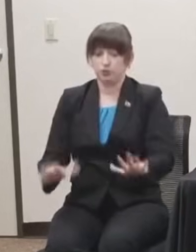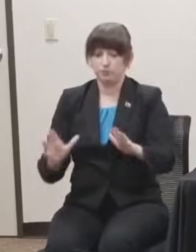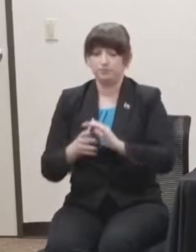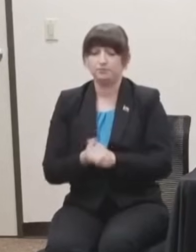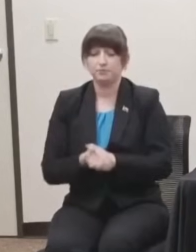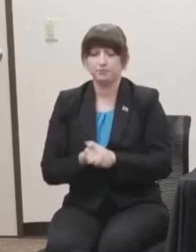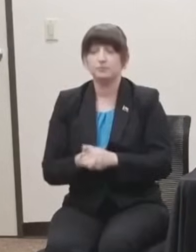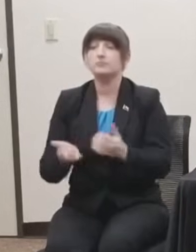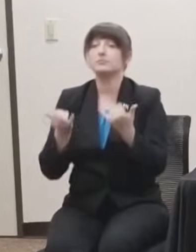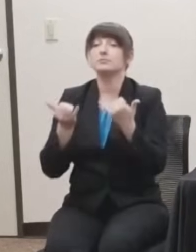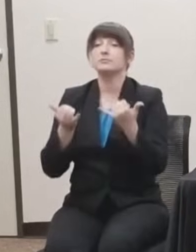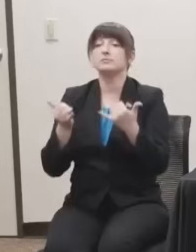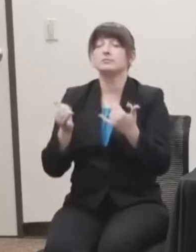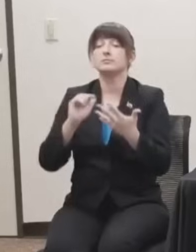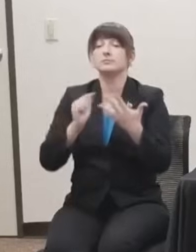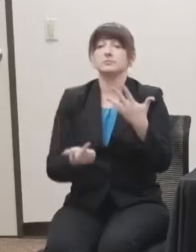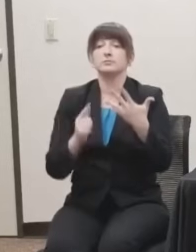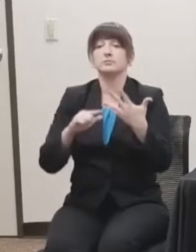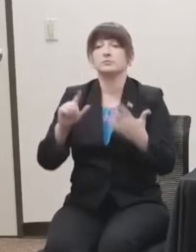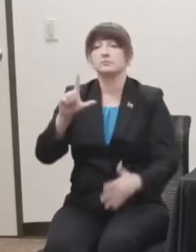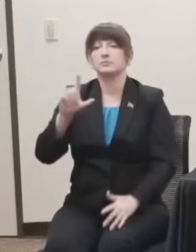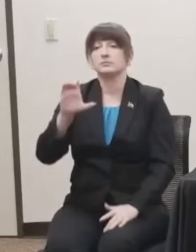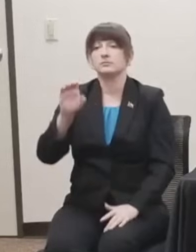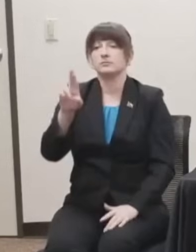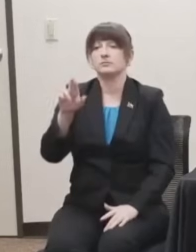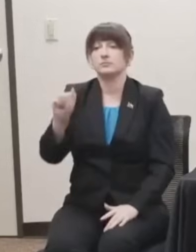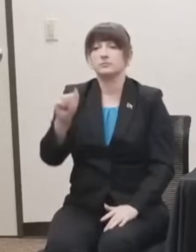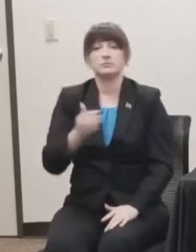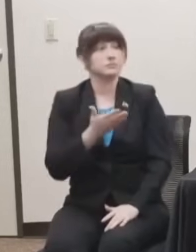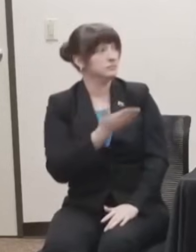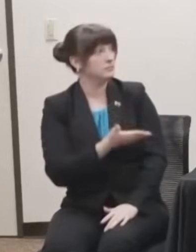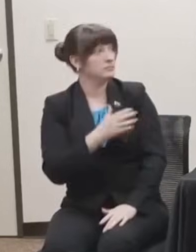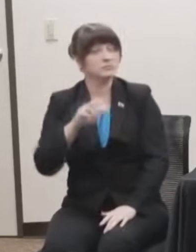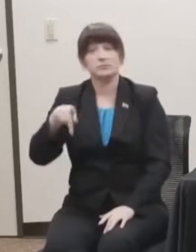LCRA, there it is, Phil.